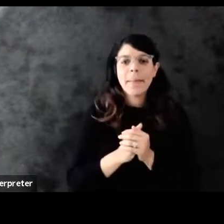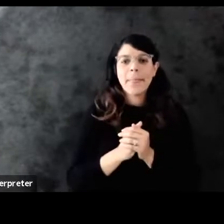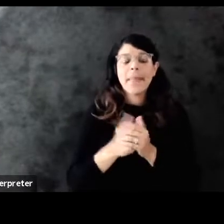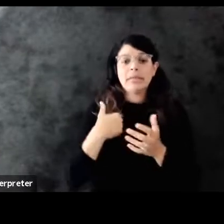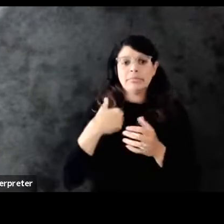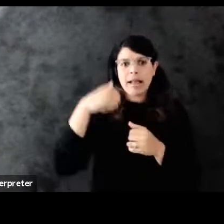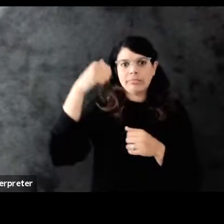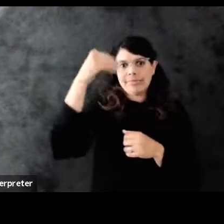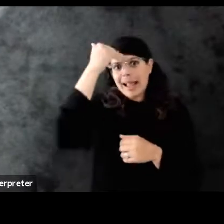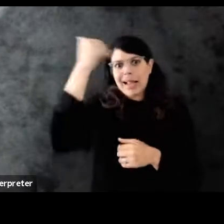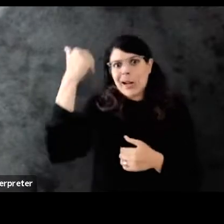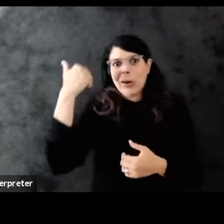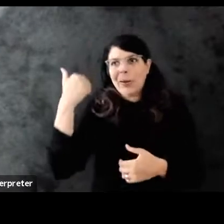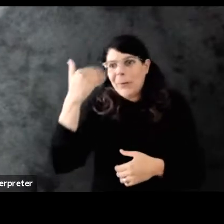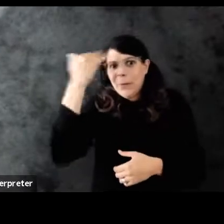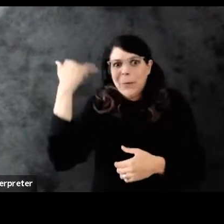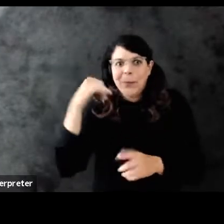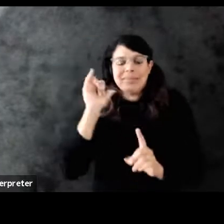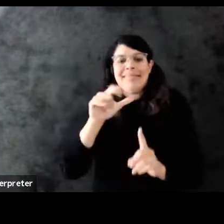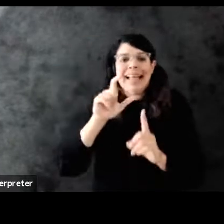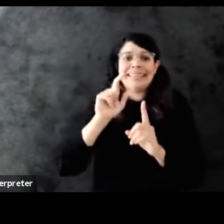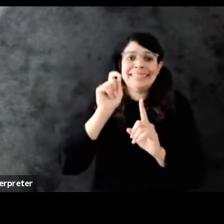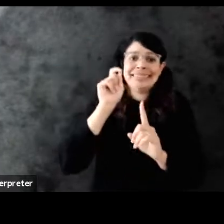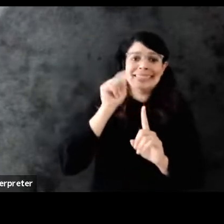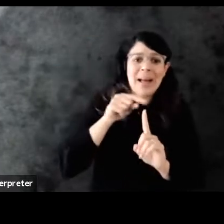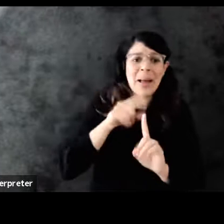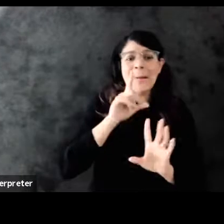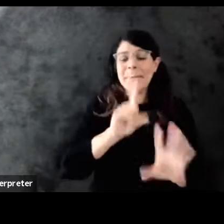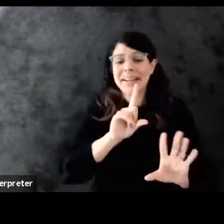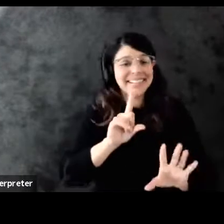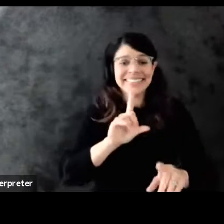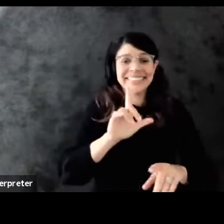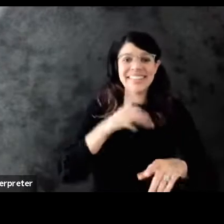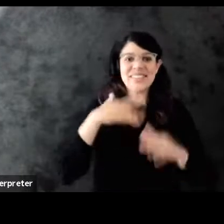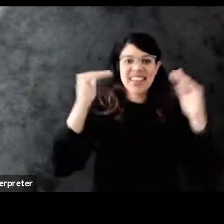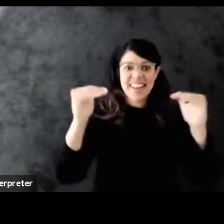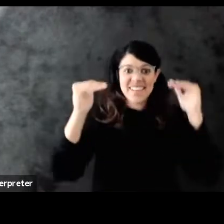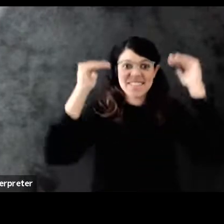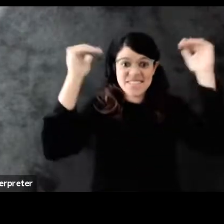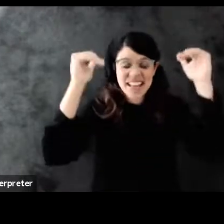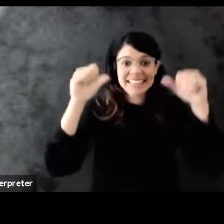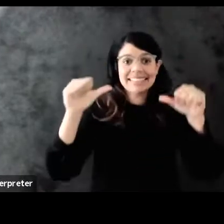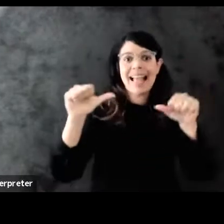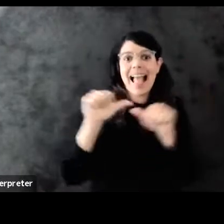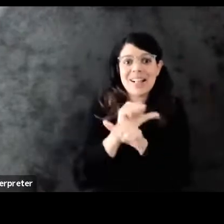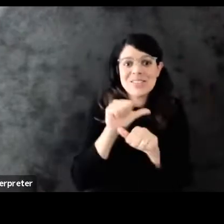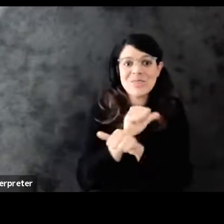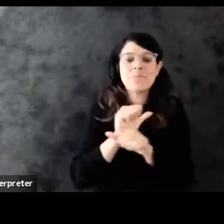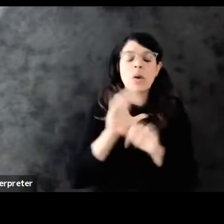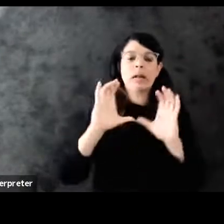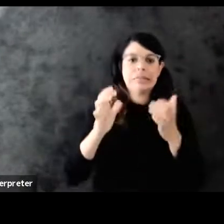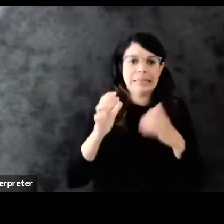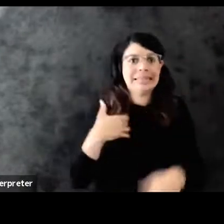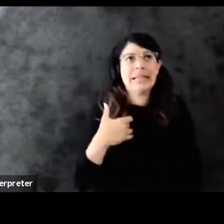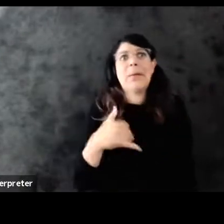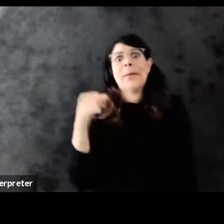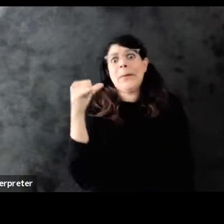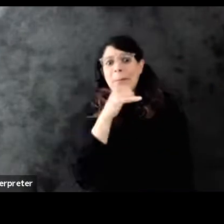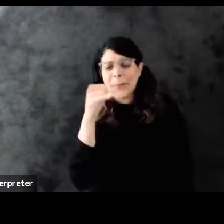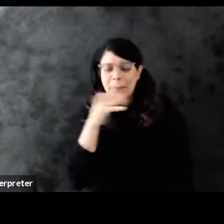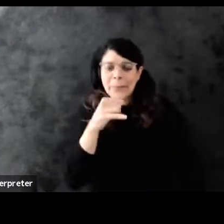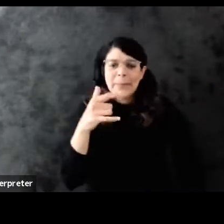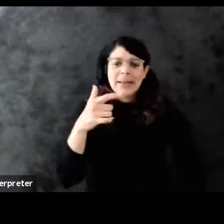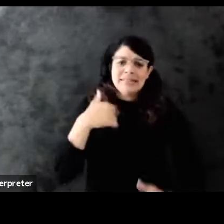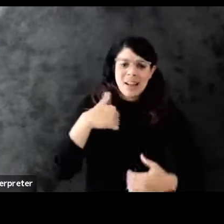advanced algebra. So anyway, making a long story short, I almost flunked out and I got depressed. I said, well, maybe those white folks that think